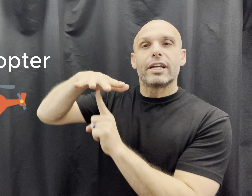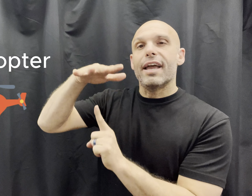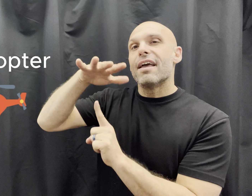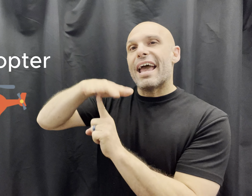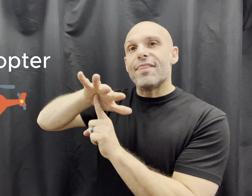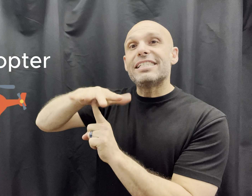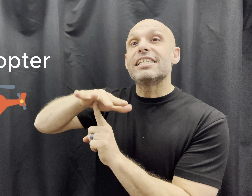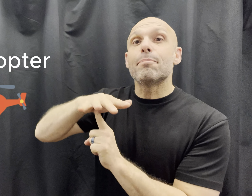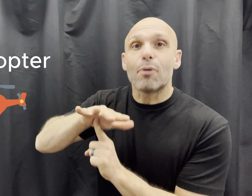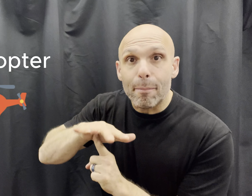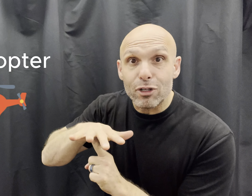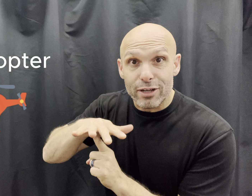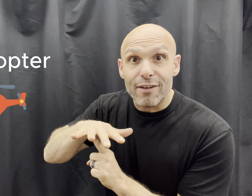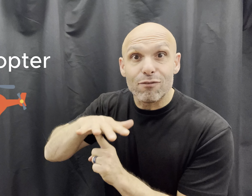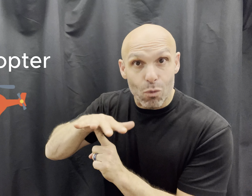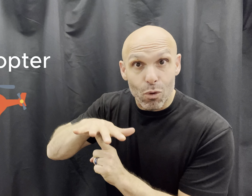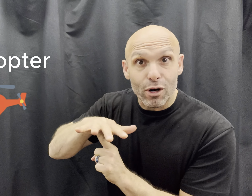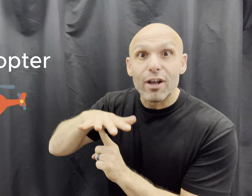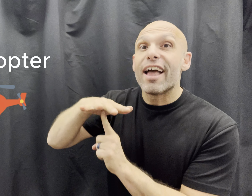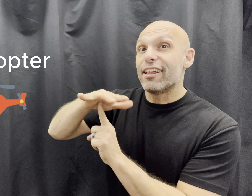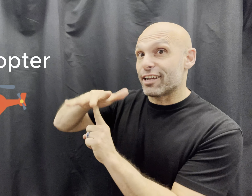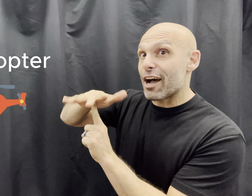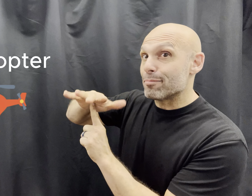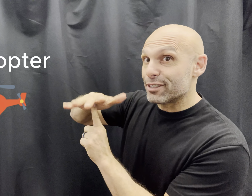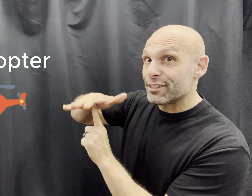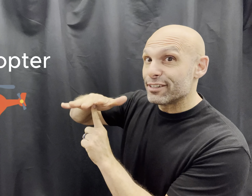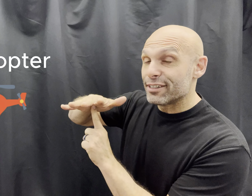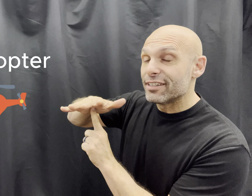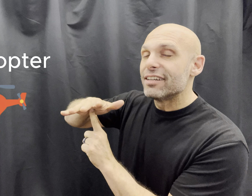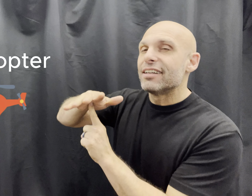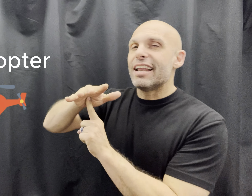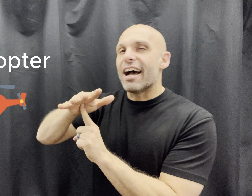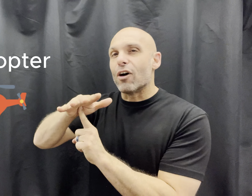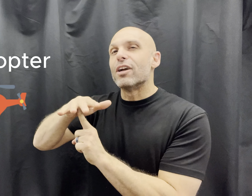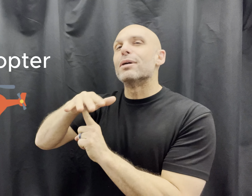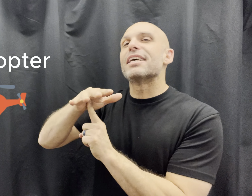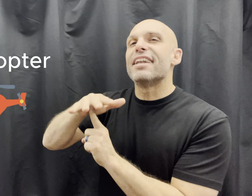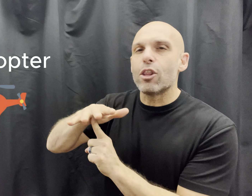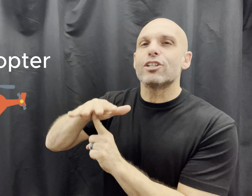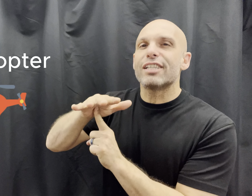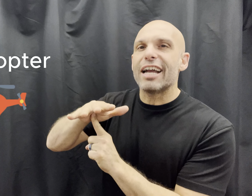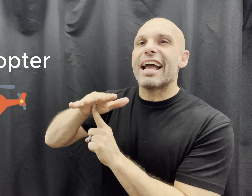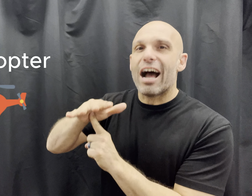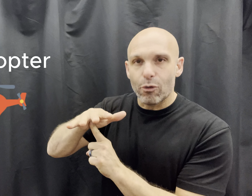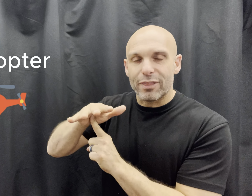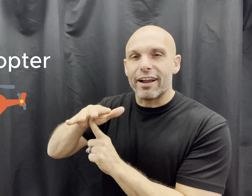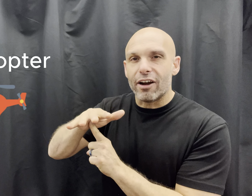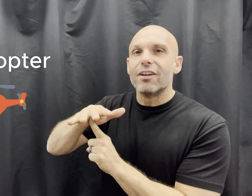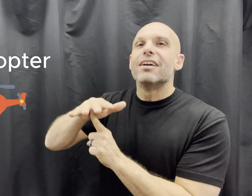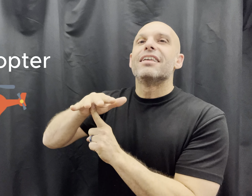Okay, and this is the proper sign for helicopter. Now, there is another sign out there